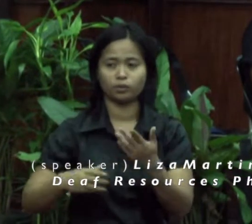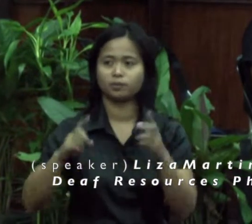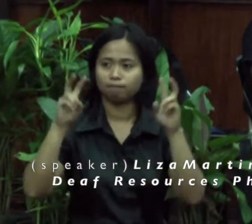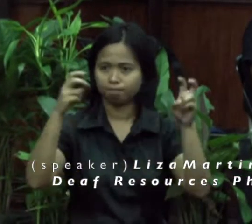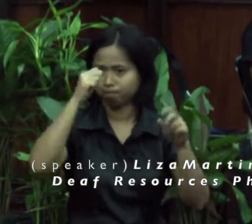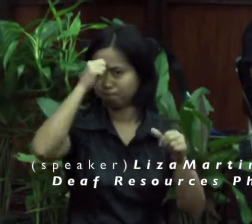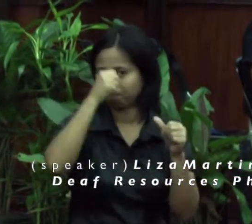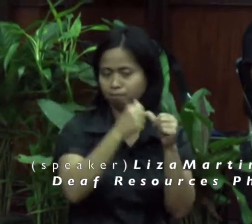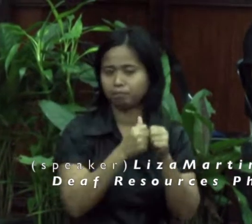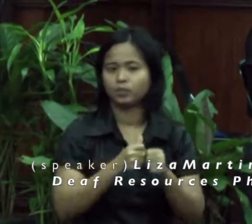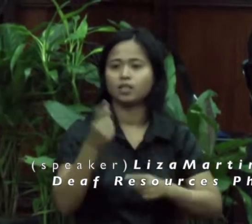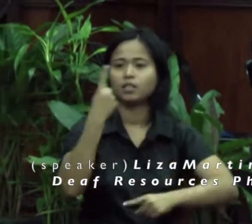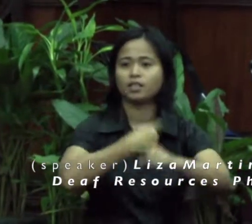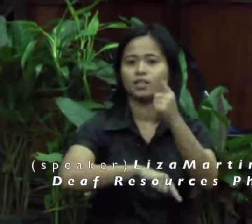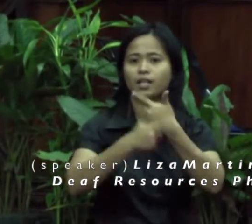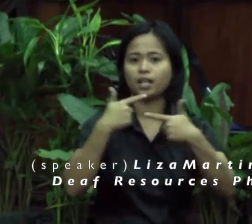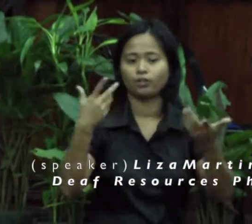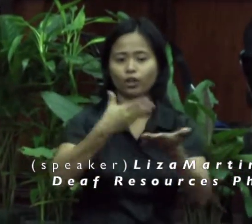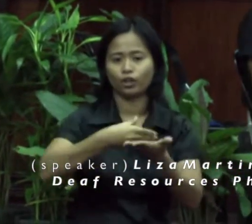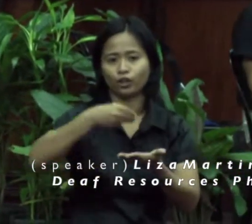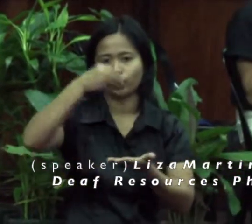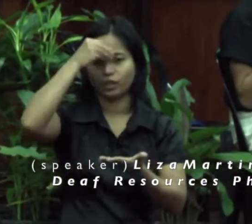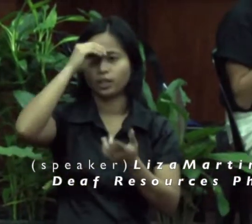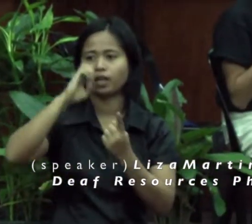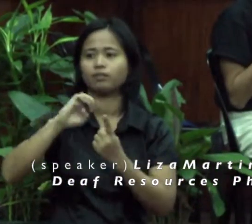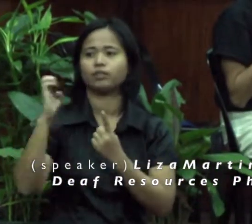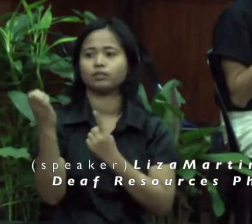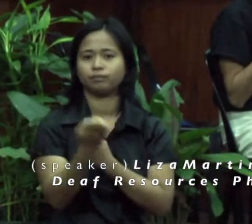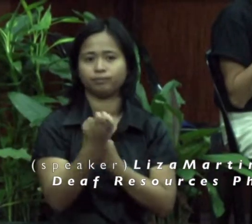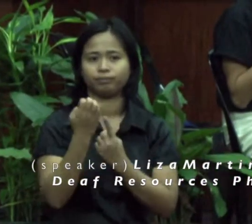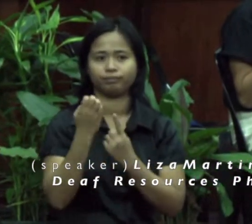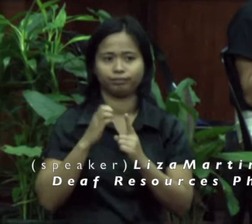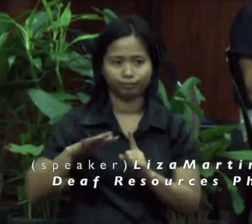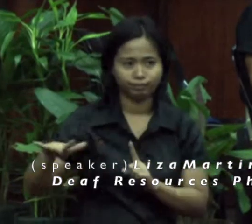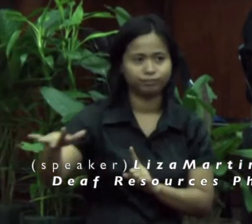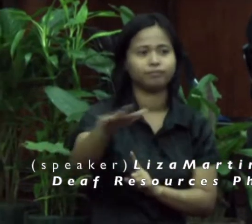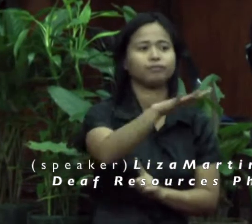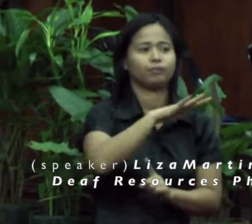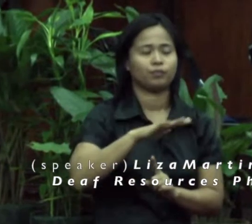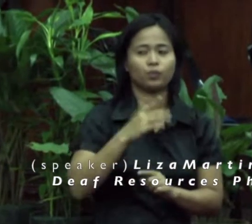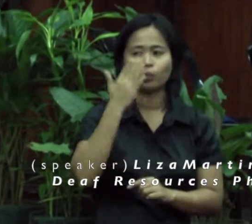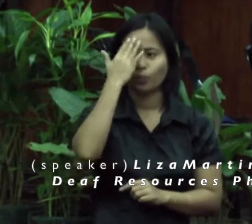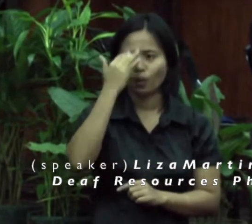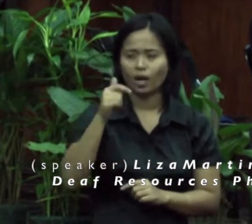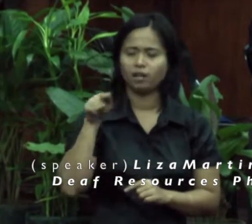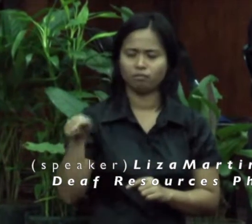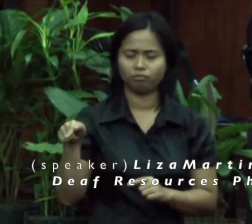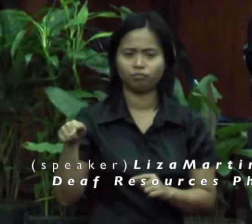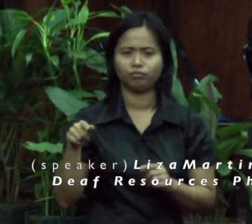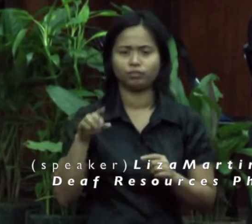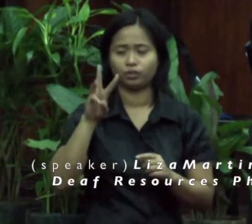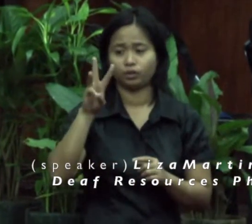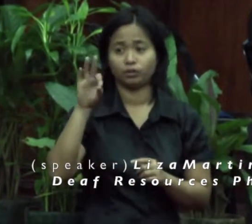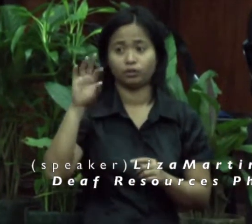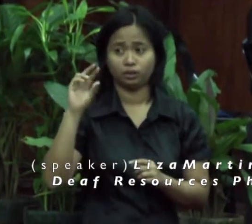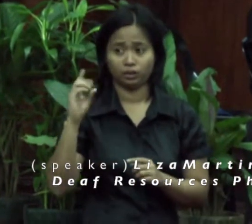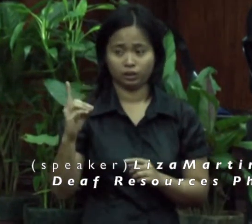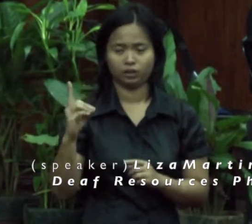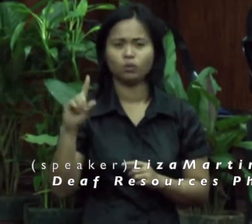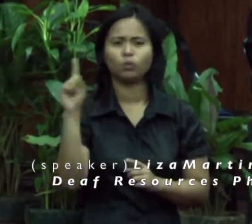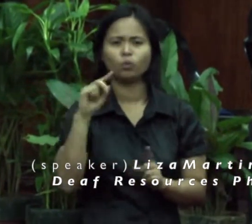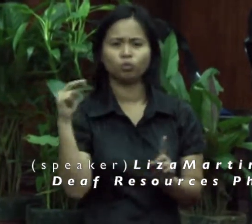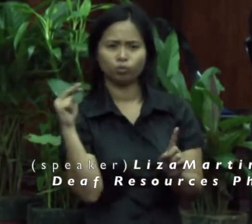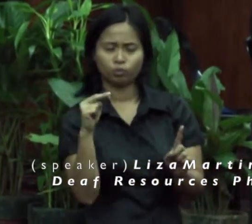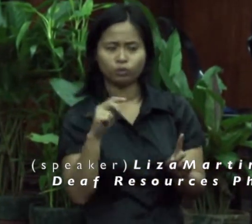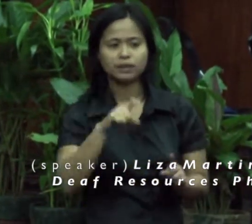called the sign language learning environment. Because he said it is their view of the WFD